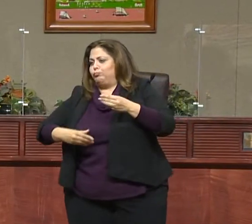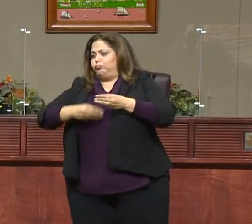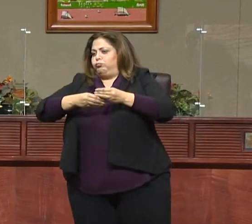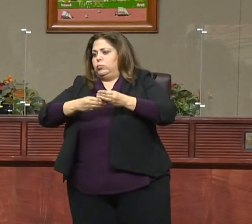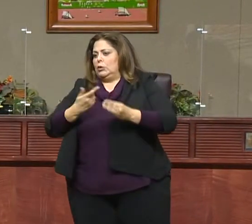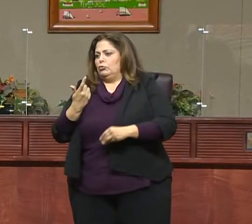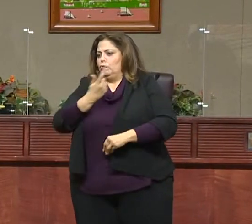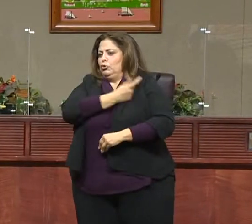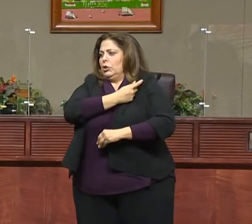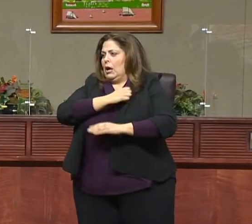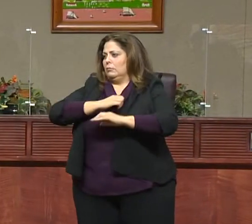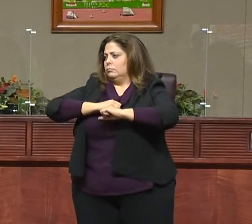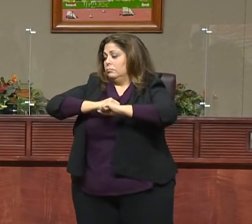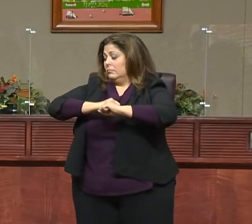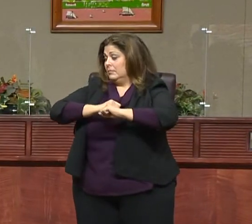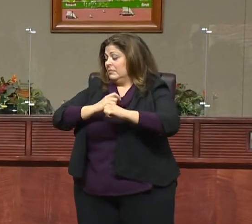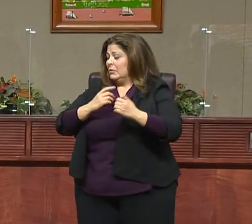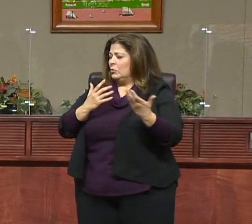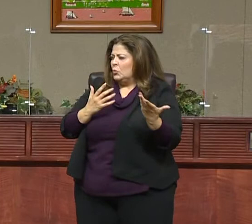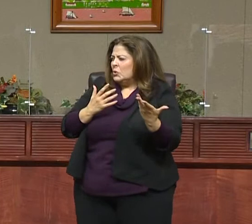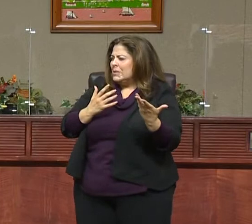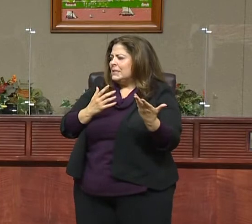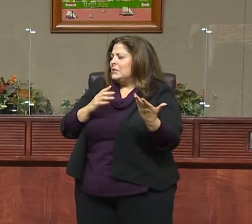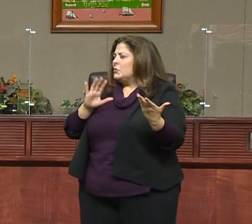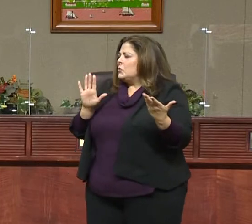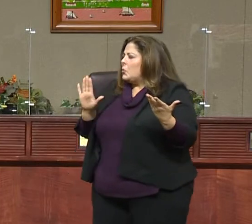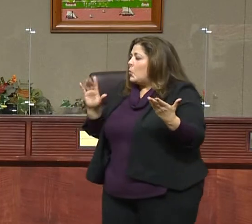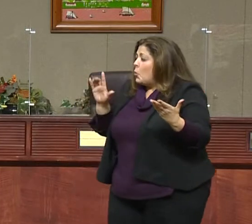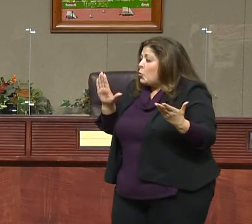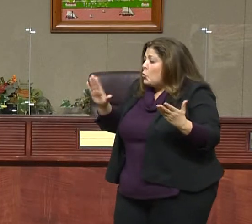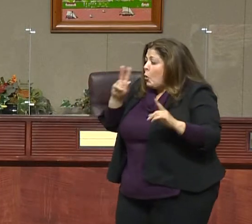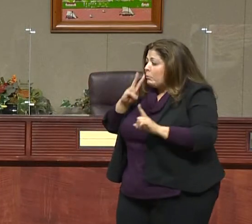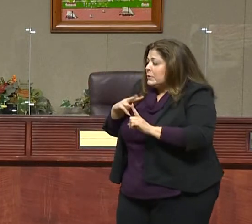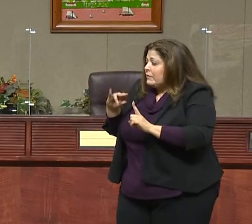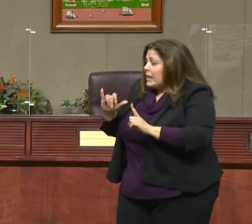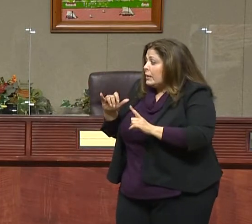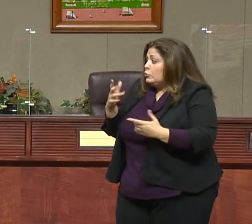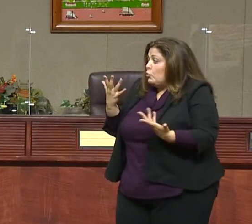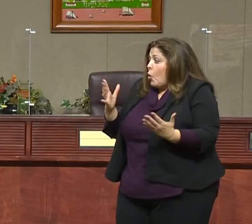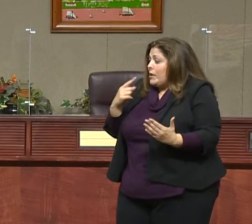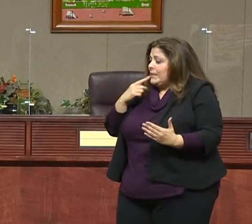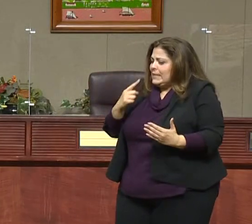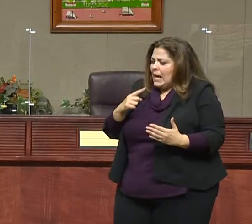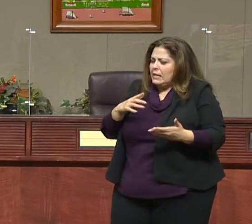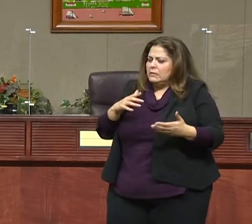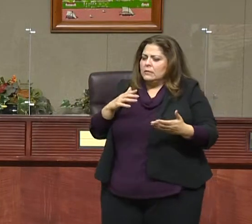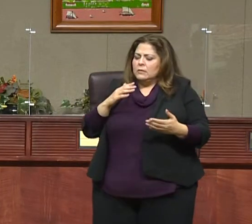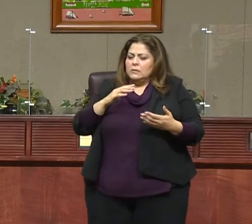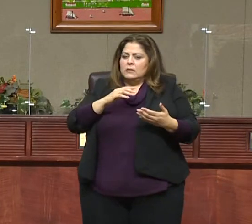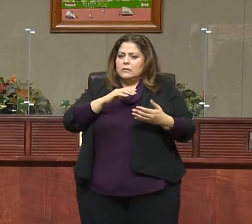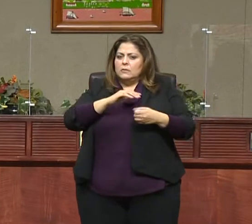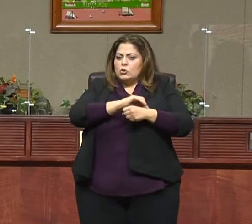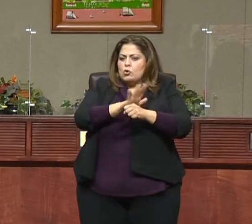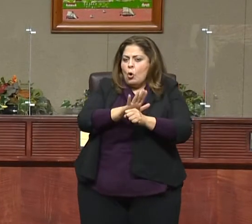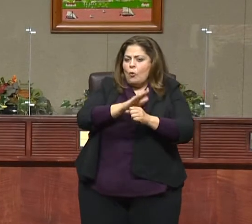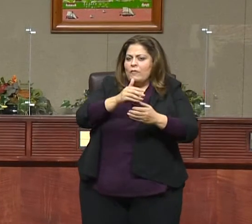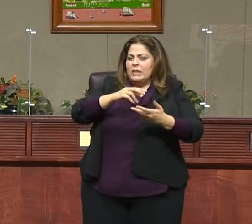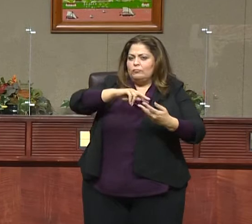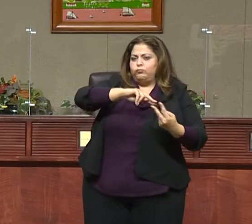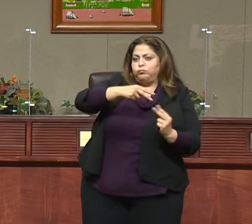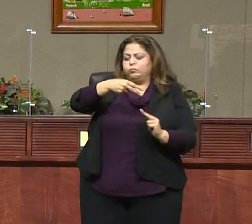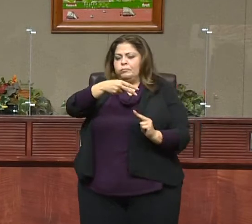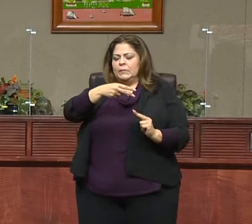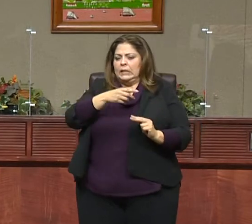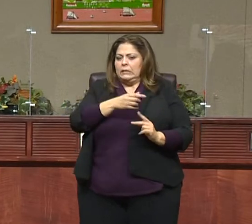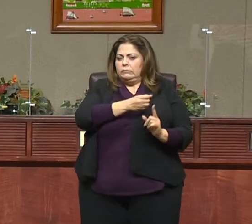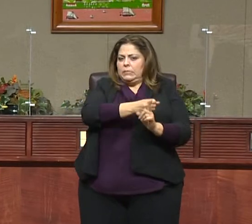thoughts on that, especially here at the local level, particularly given the numbers you just shared with us in terms of the variants that are currently in Orange County.